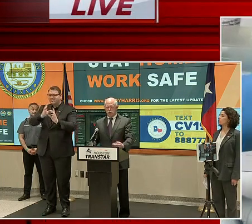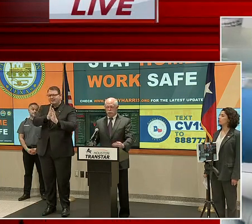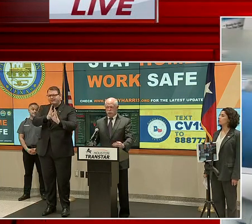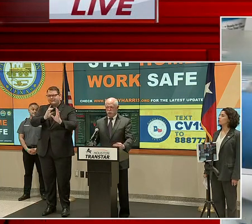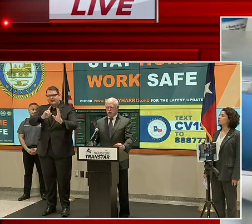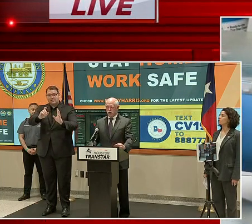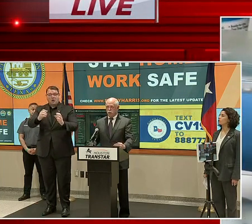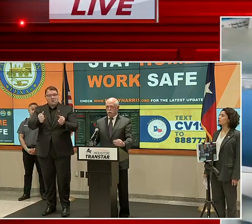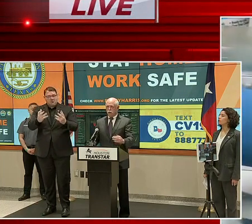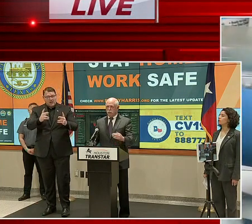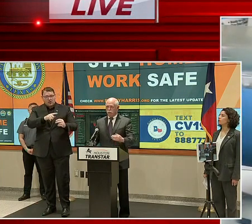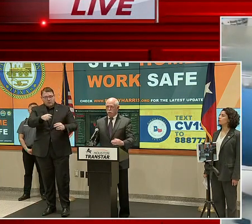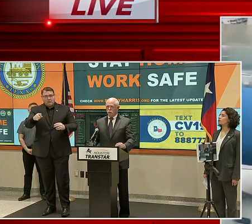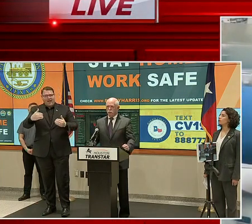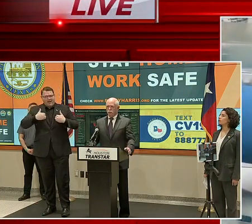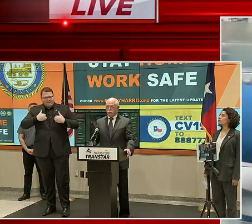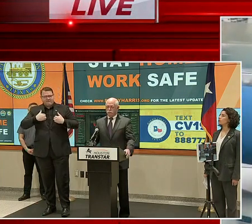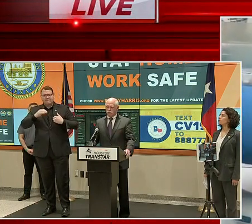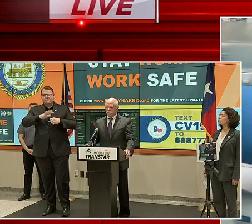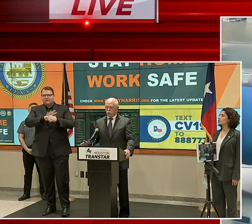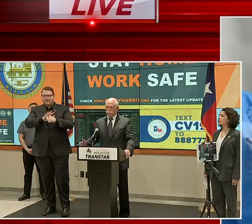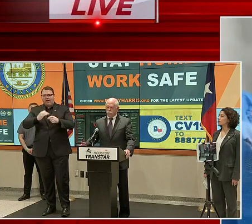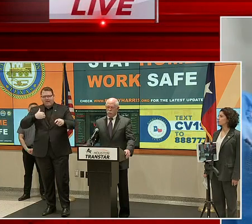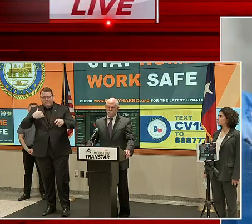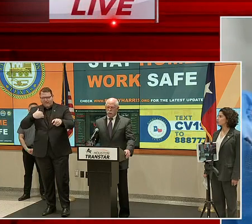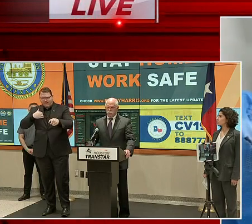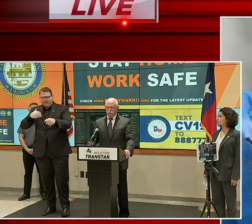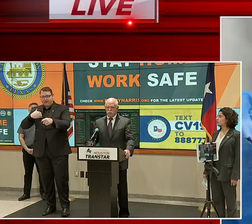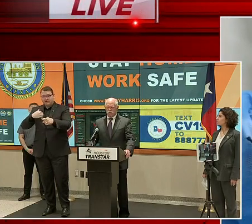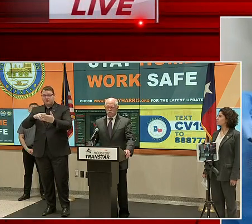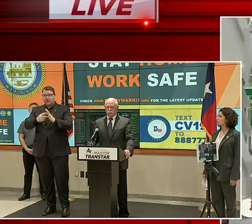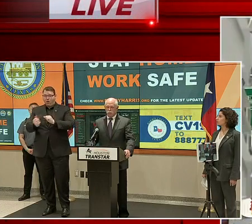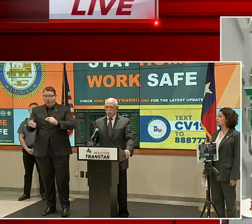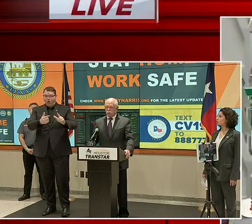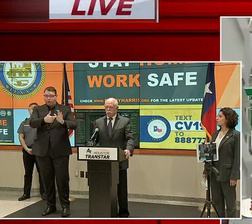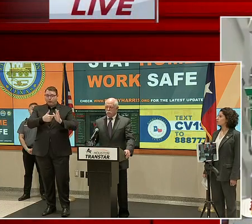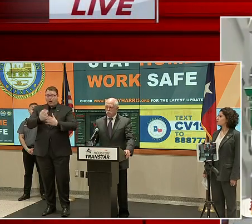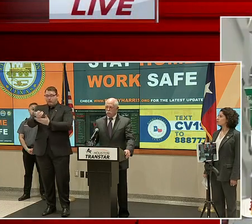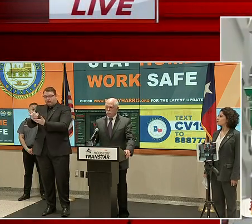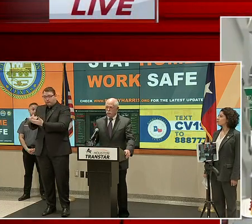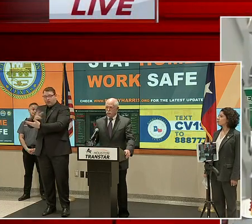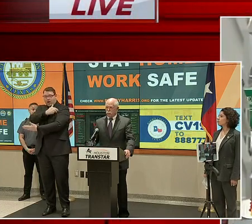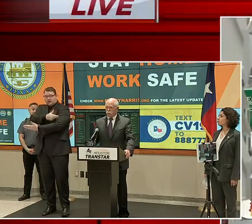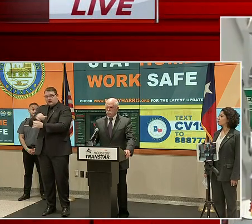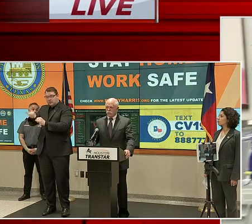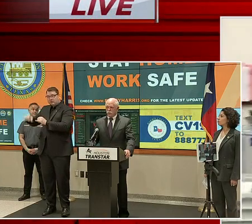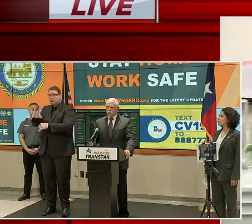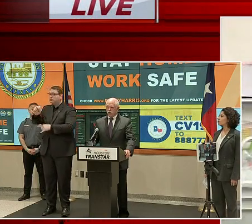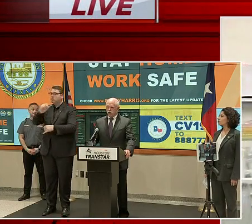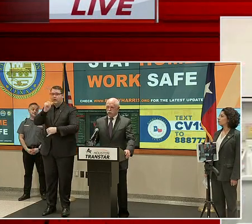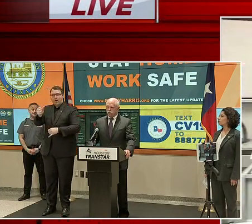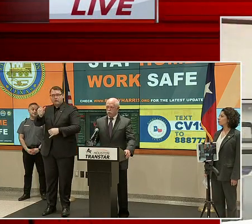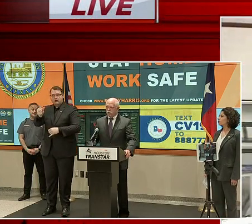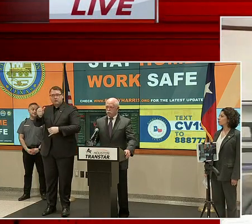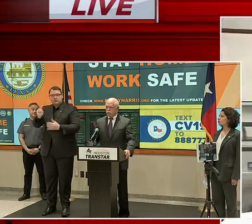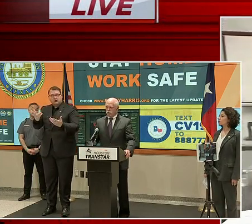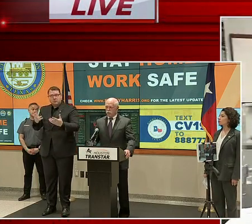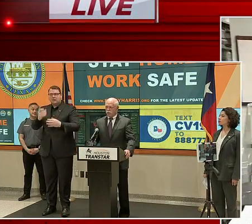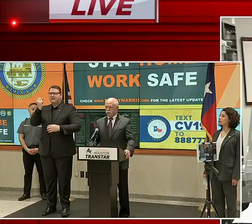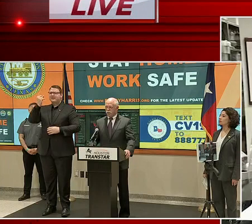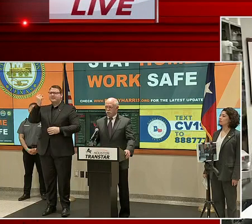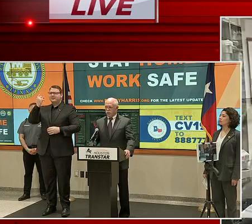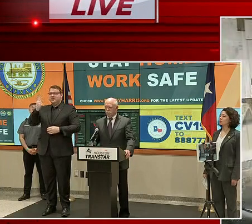require hospitalization. And we've heard from the beginning of this that the group that is at most at risk for the